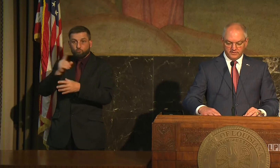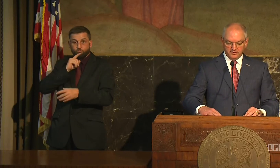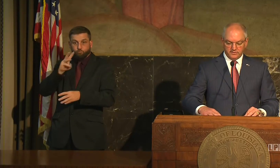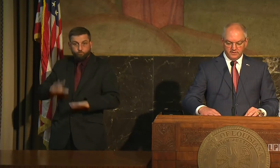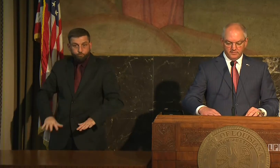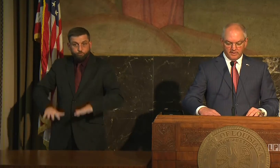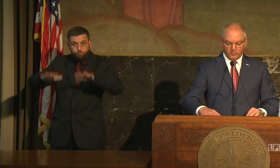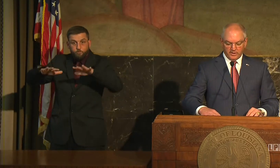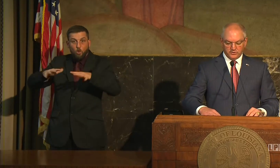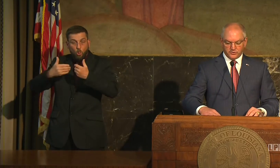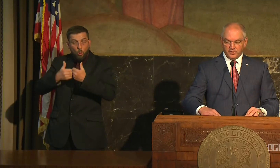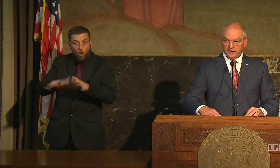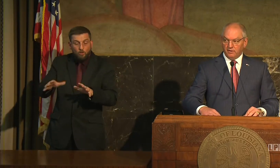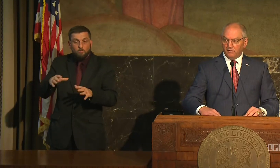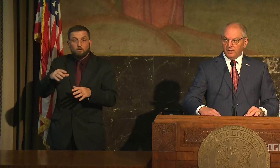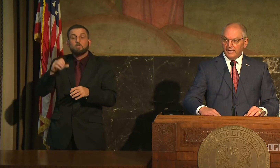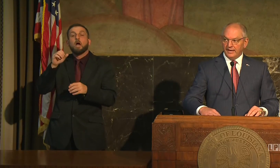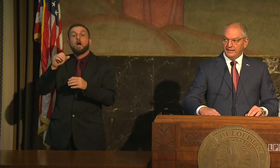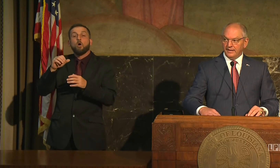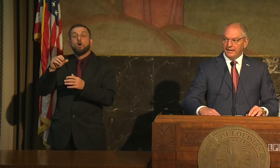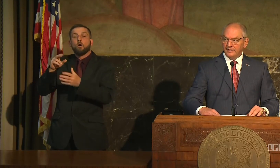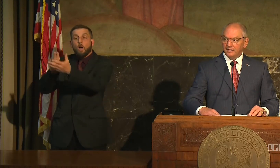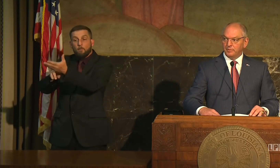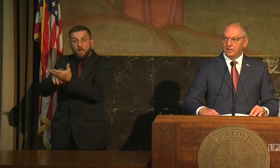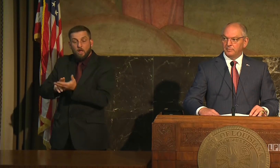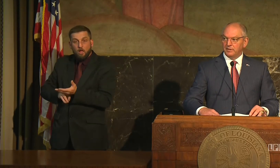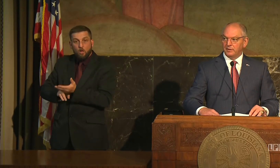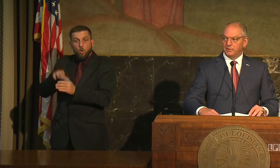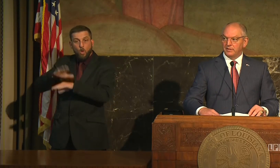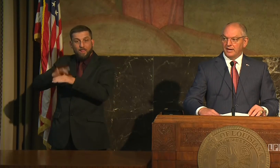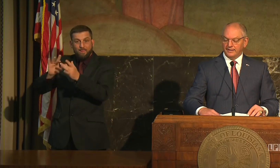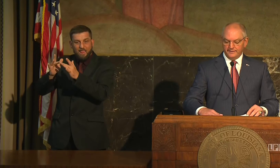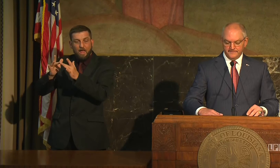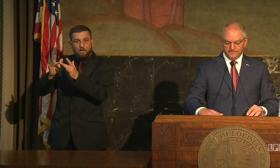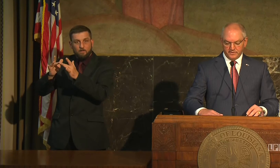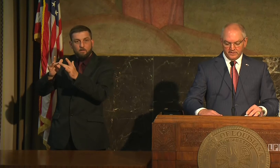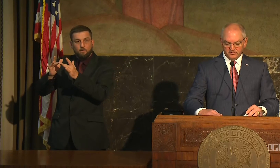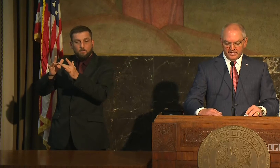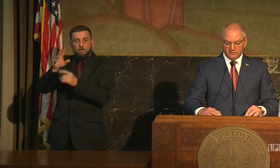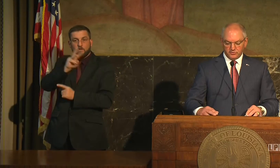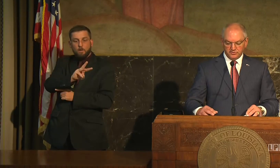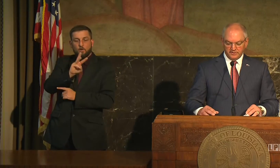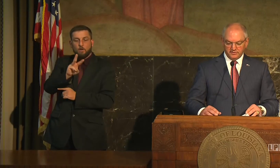for assistance by registering online at